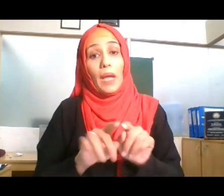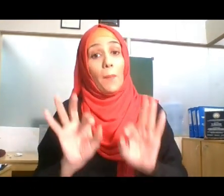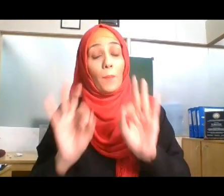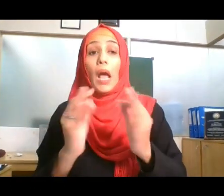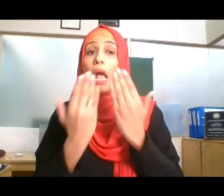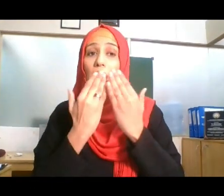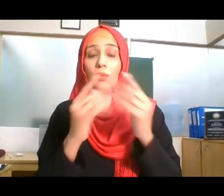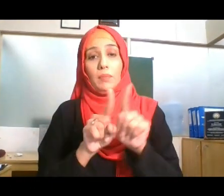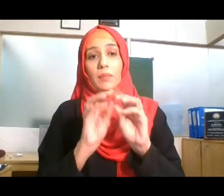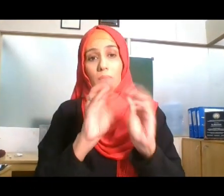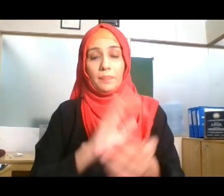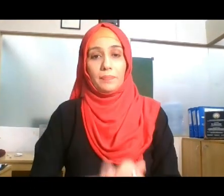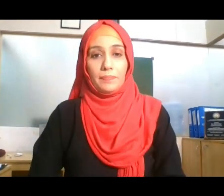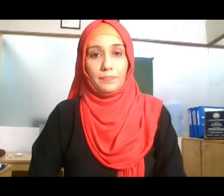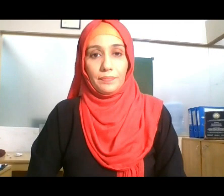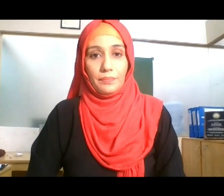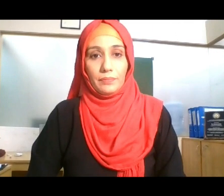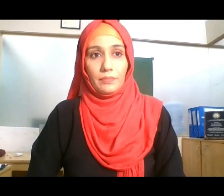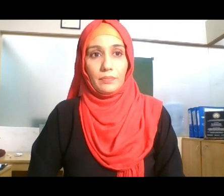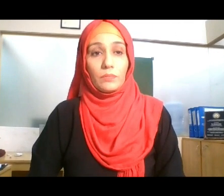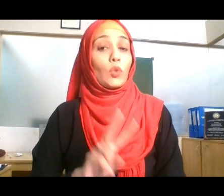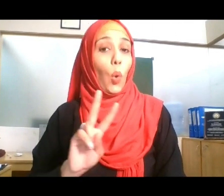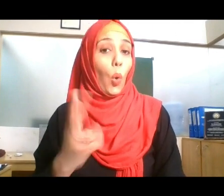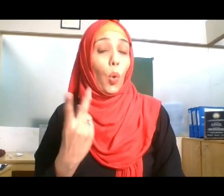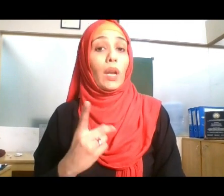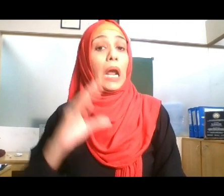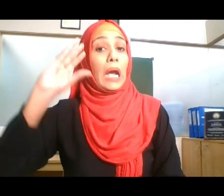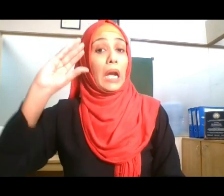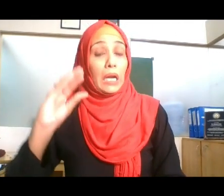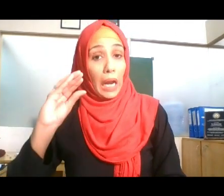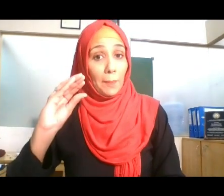education. Another element is the lack of